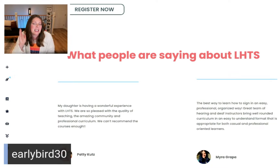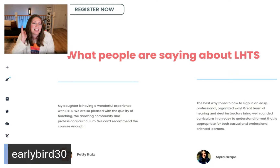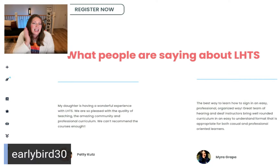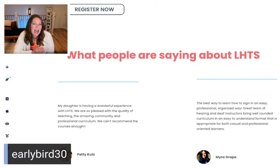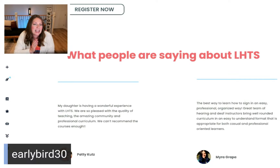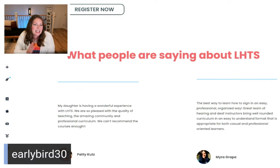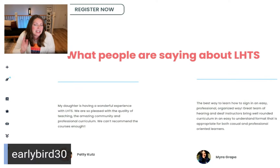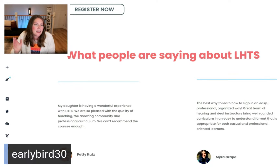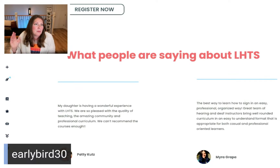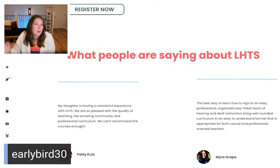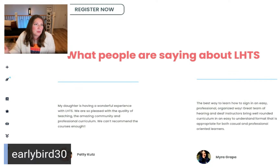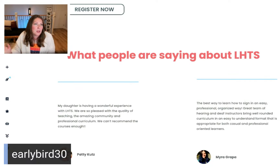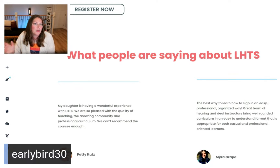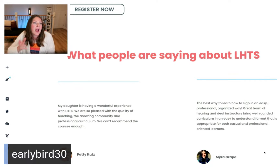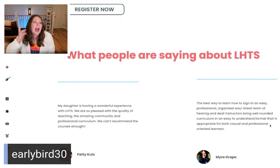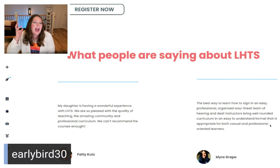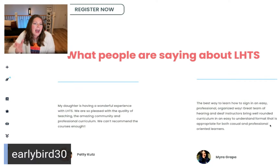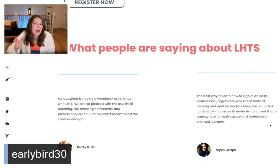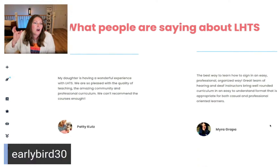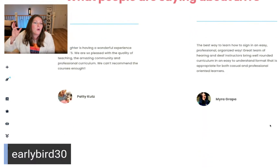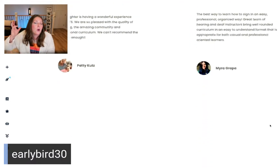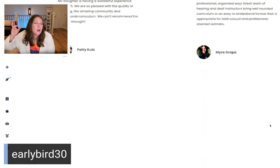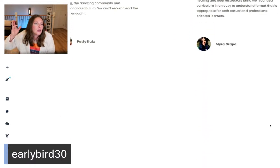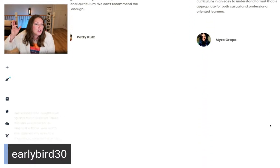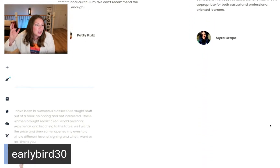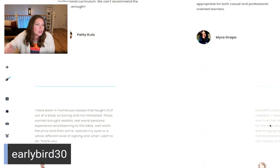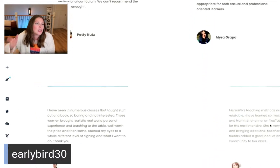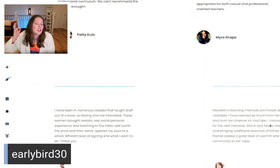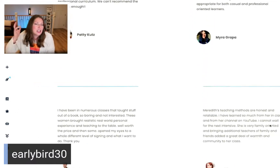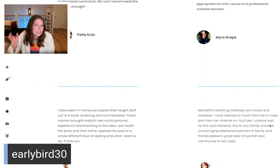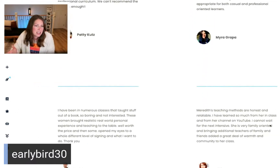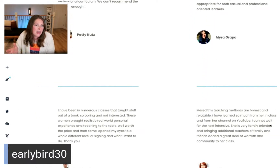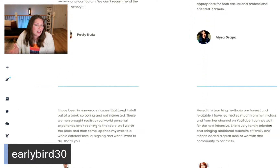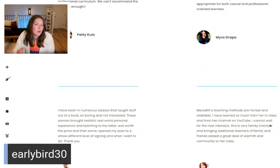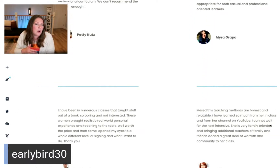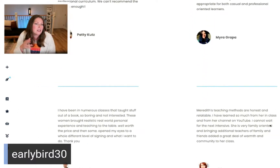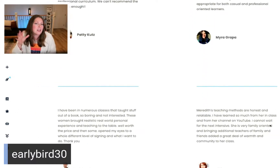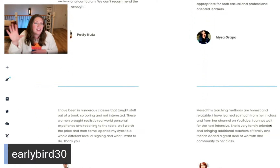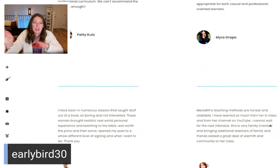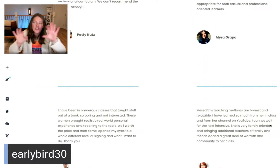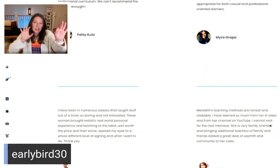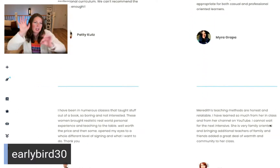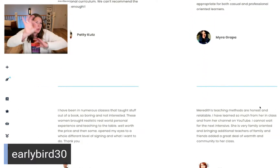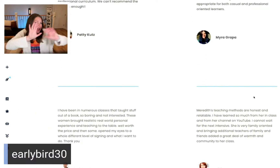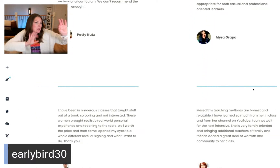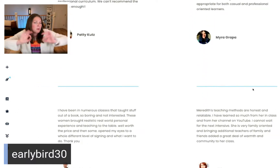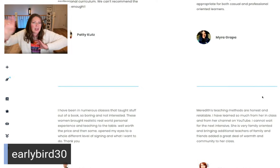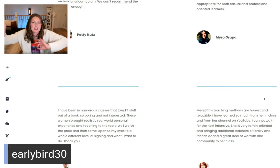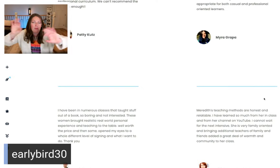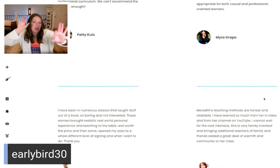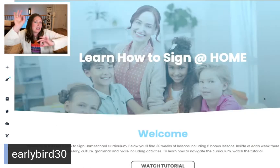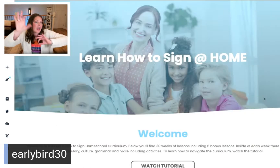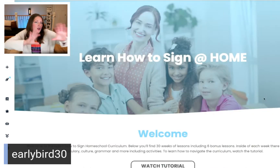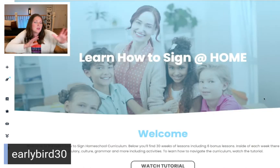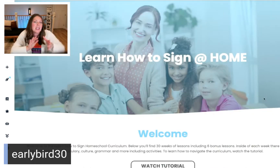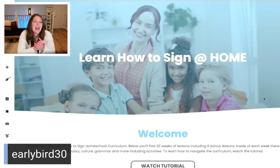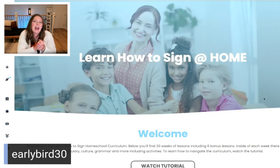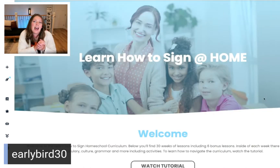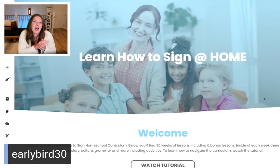in guiding them through how to learn together, where it's not like you're just like picking random videos.